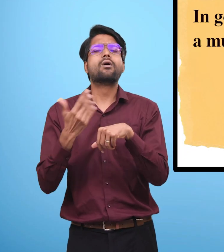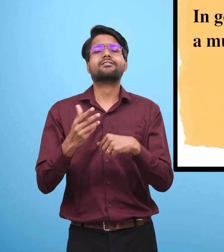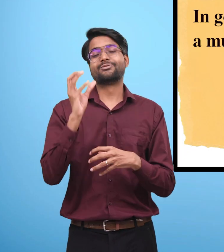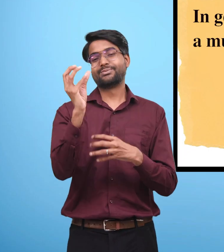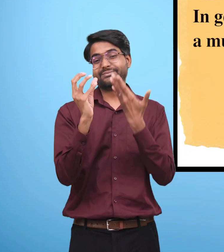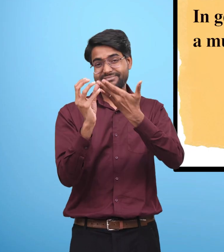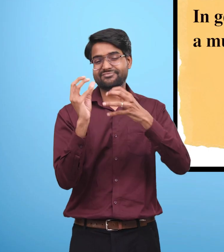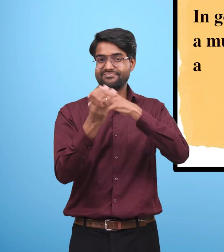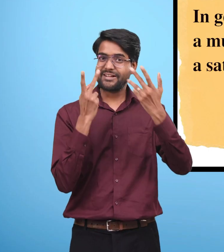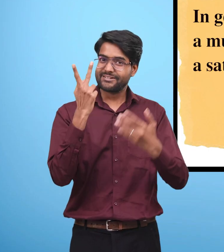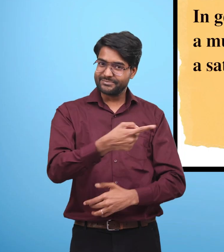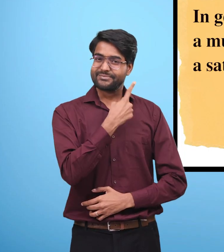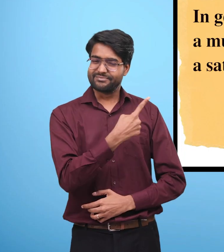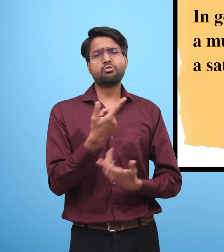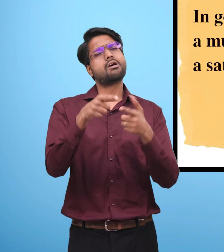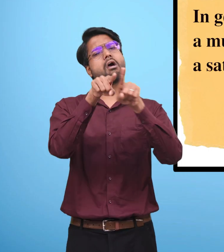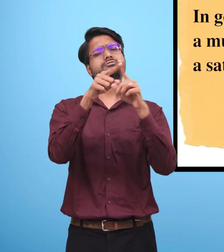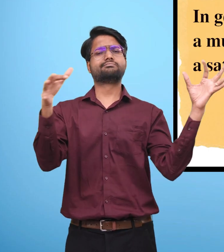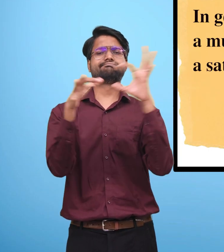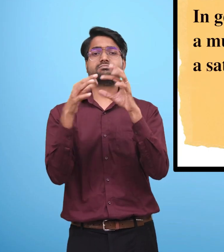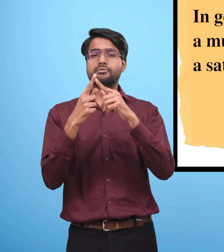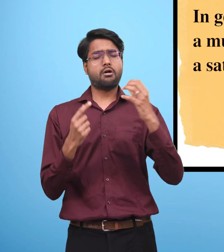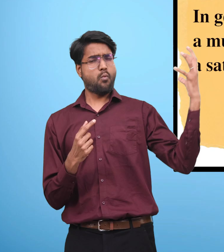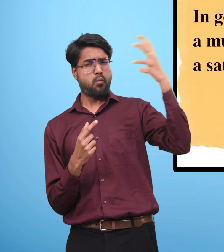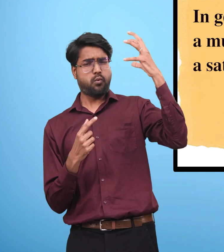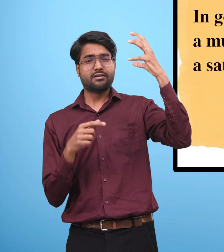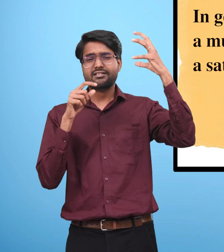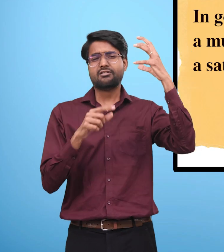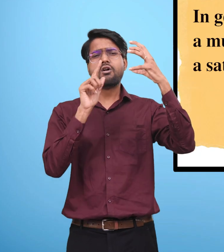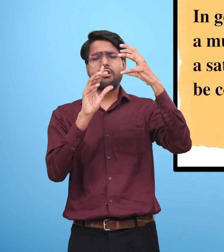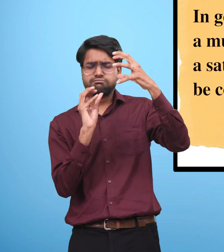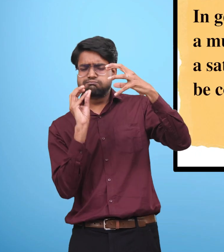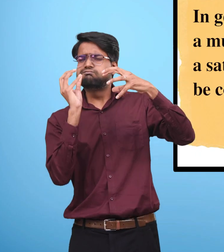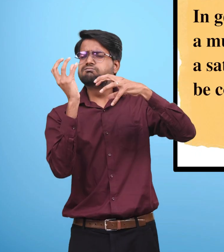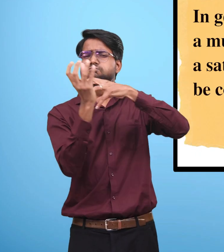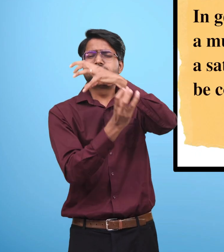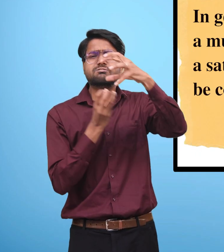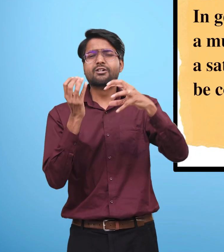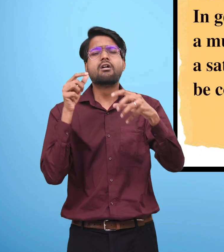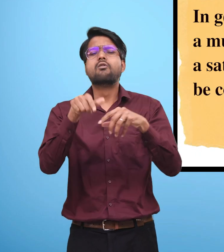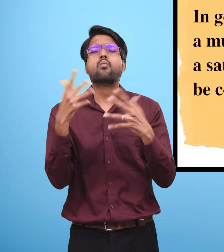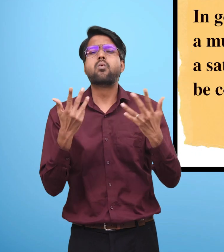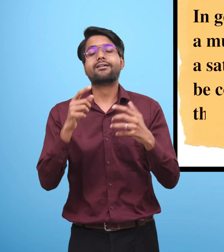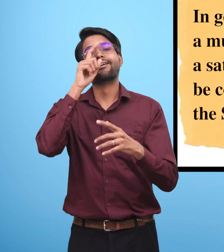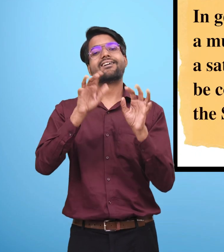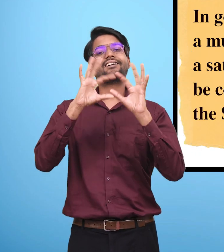can also be called a satellite. For example, Earth can be considered a satellite of the Sun.